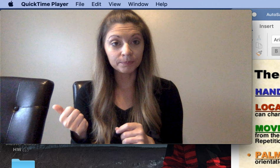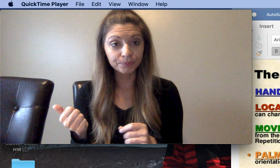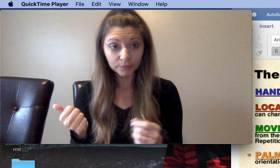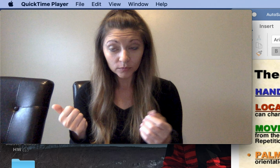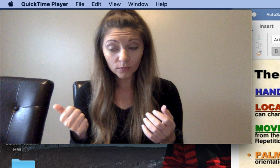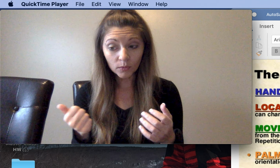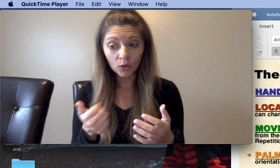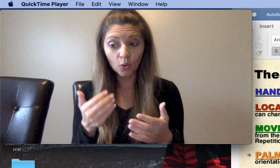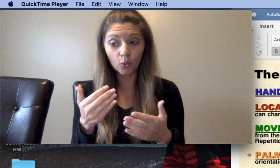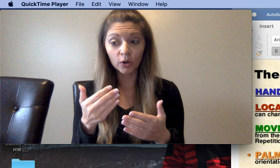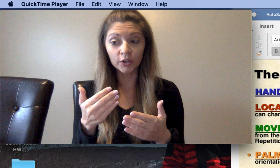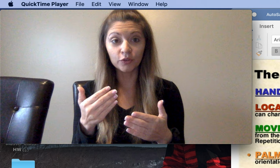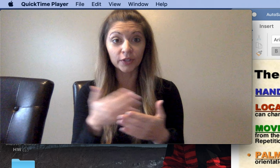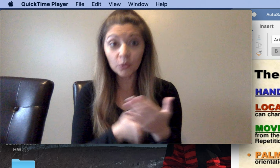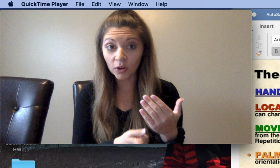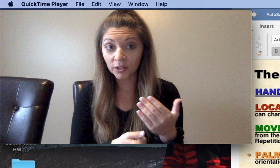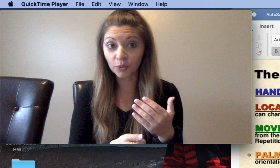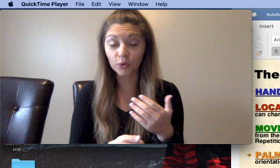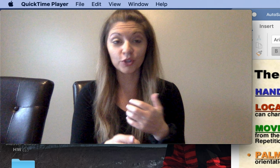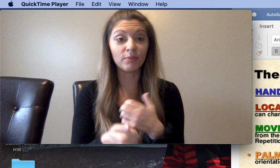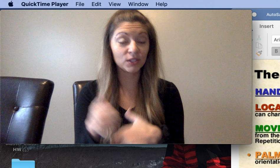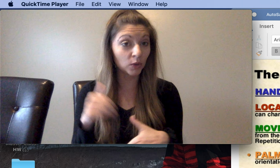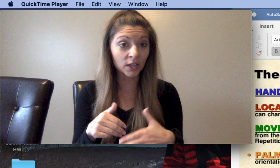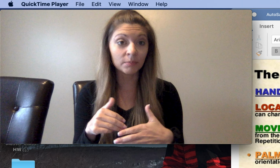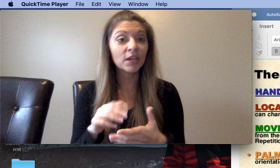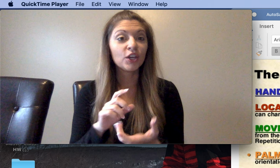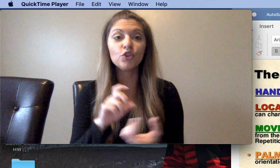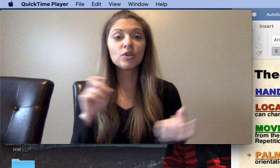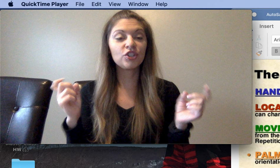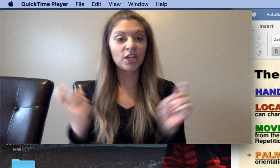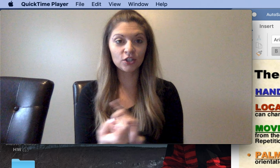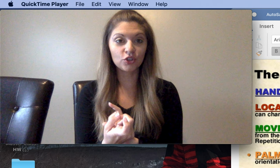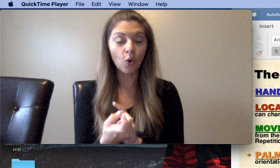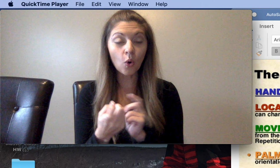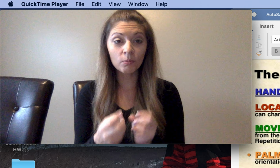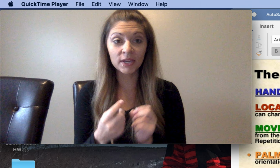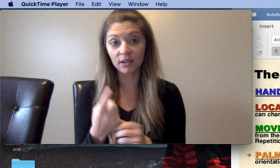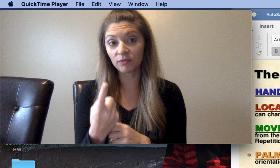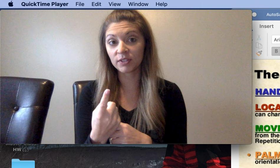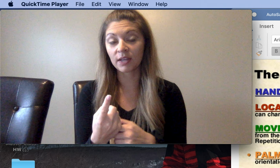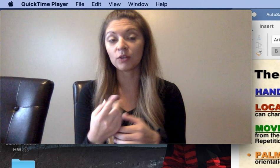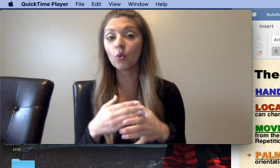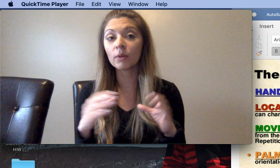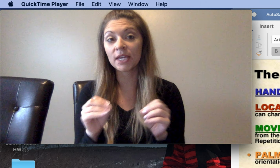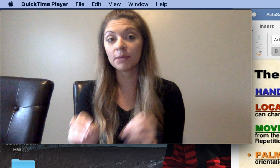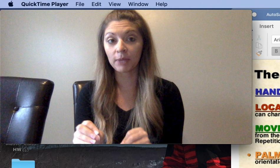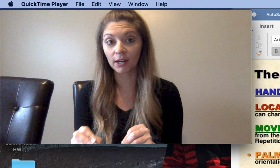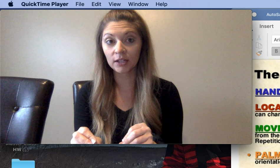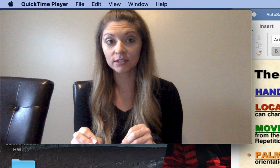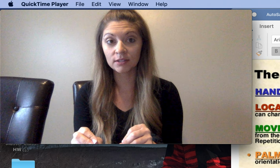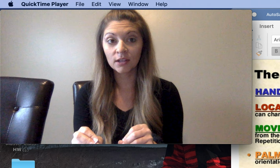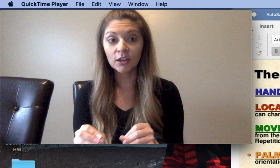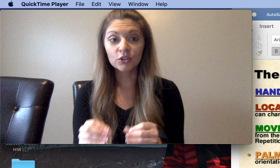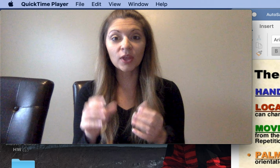one, or you forget one, or you mess one up, you can change the whole meaning of the sign or make it